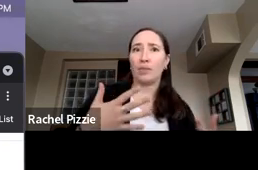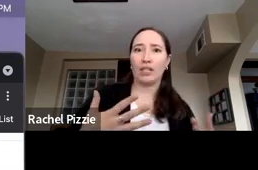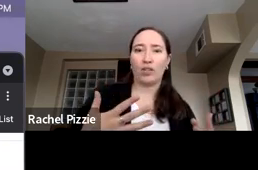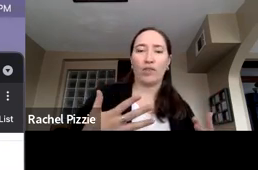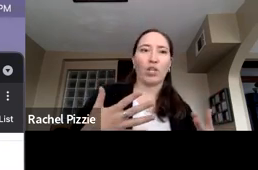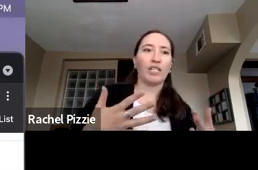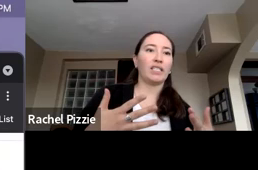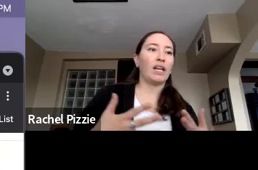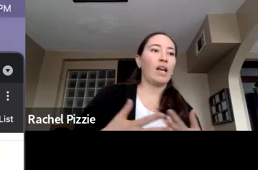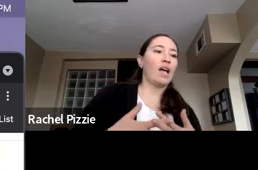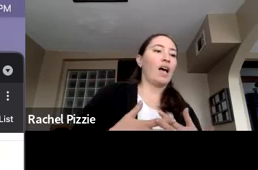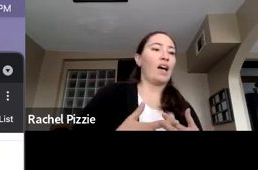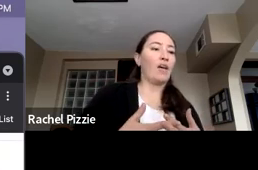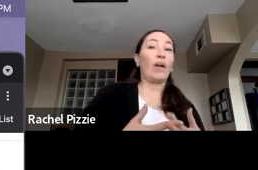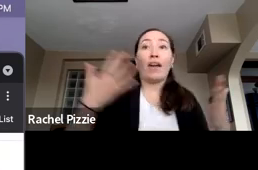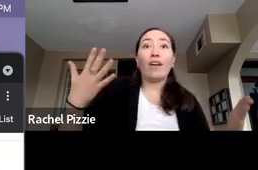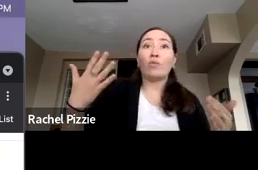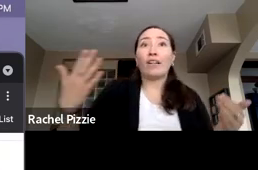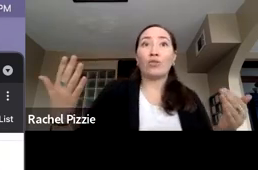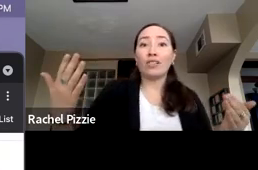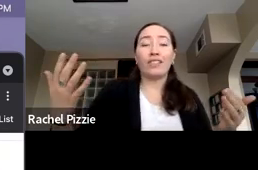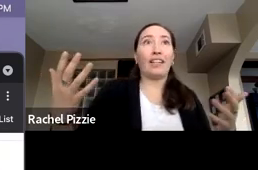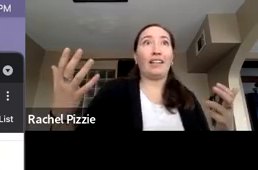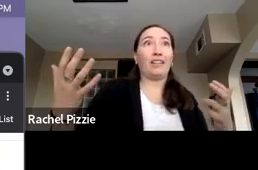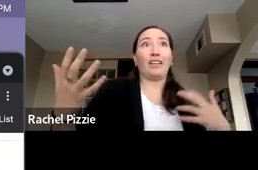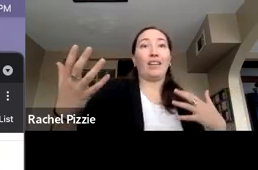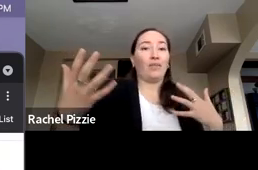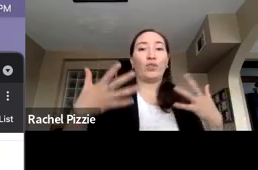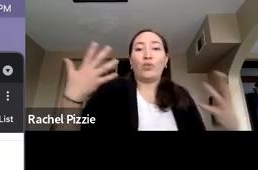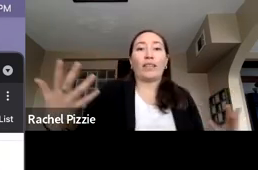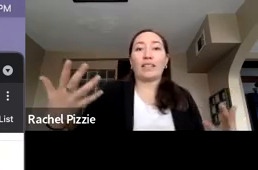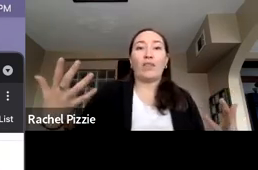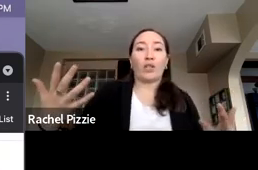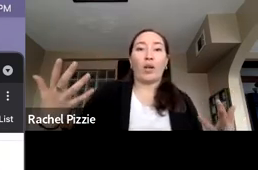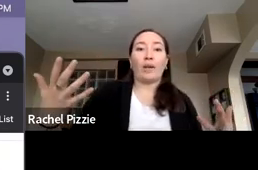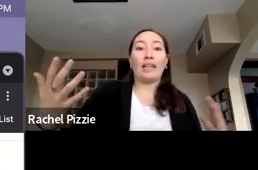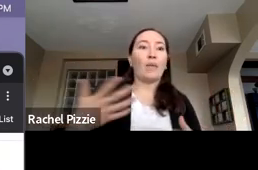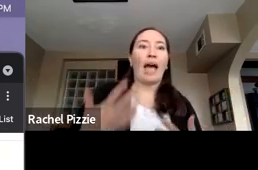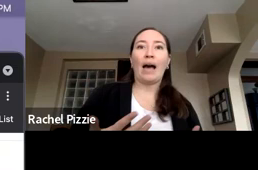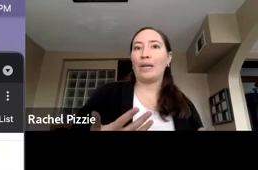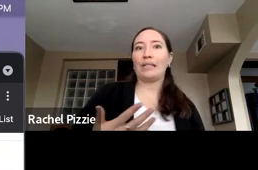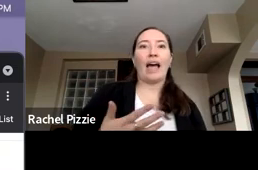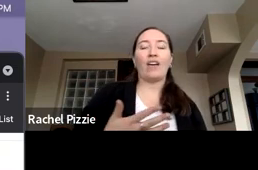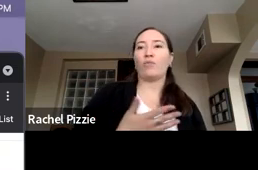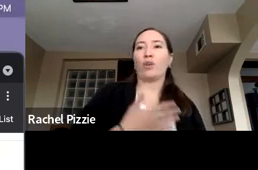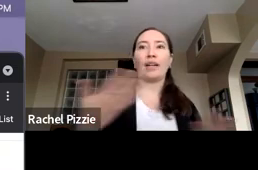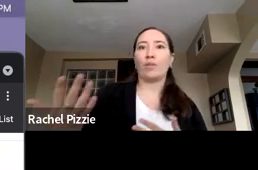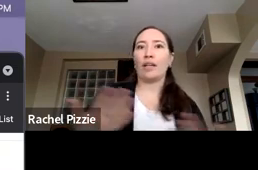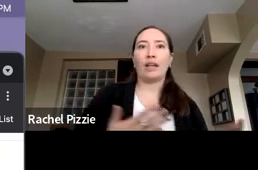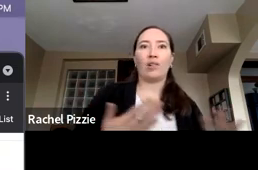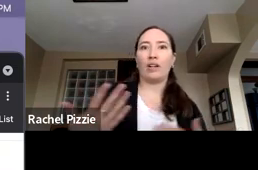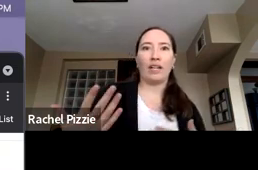different randomization functions. If I have more interest in doing this kind of workshop again, I'm happy to have